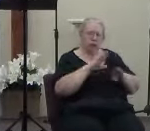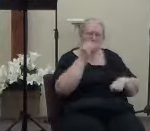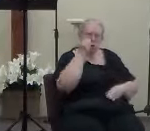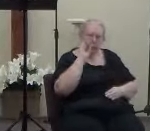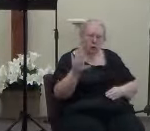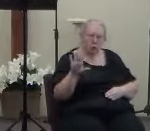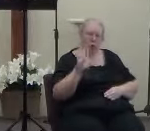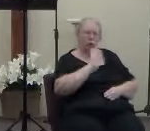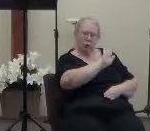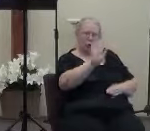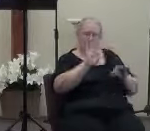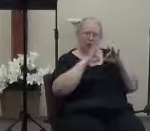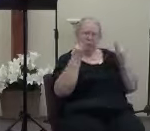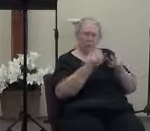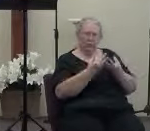Lord and he'll answer.